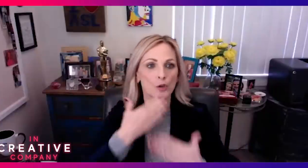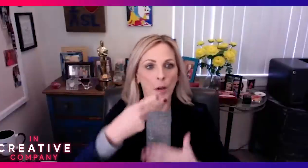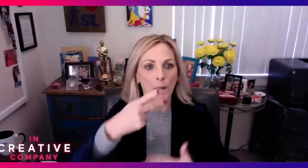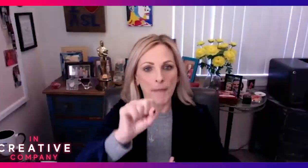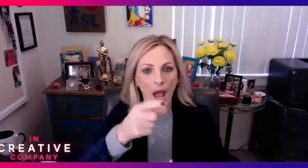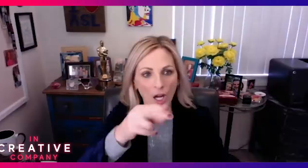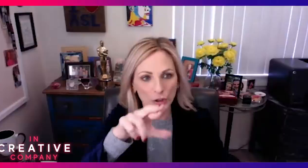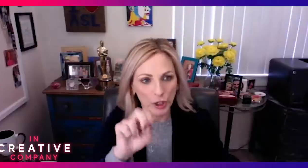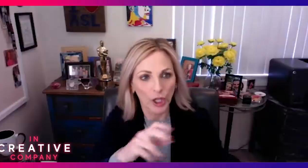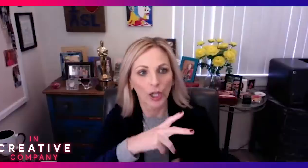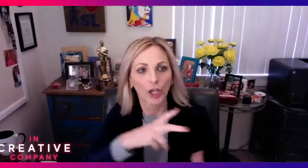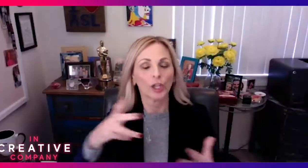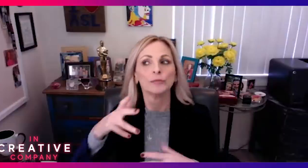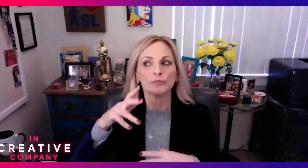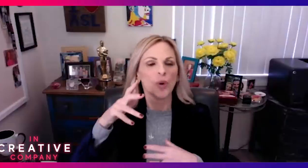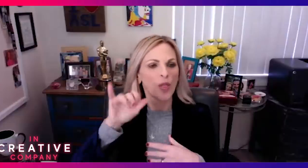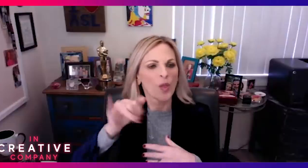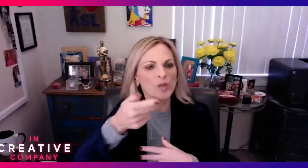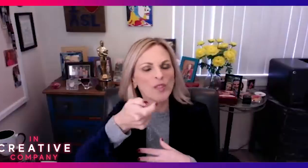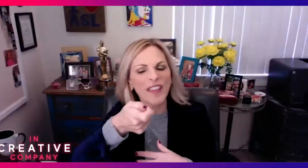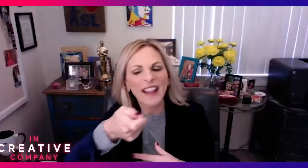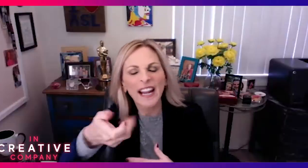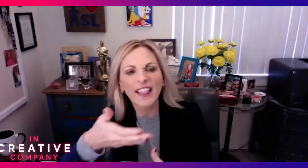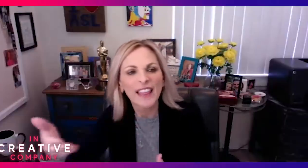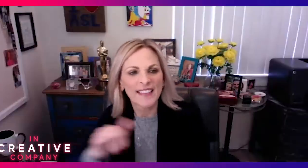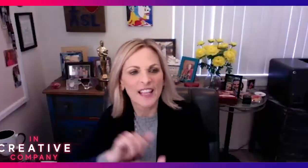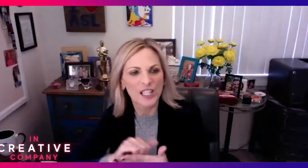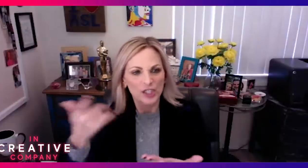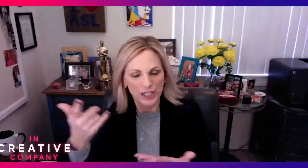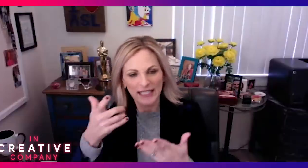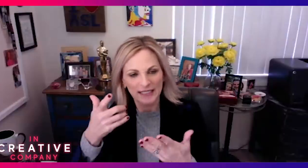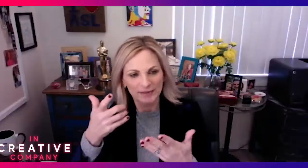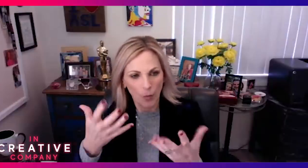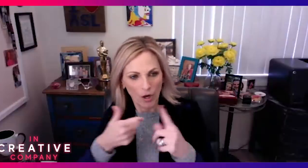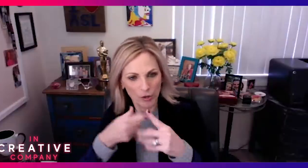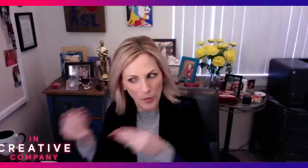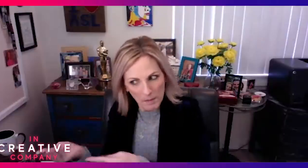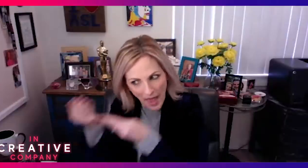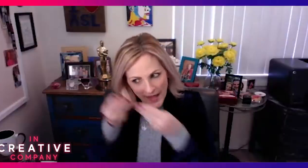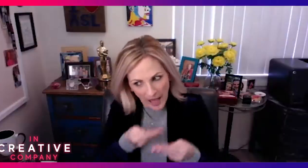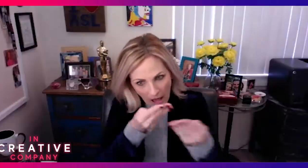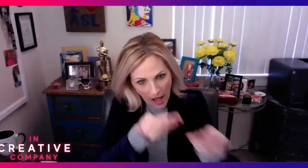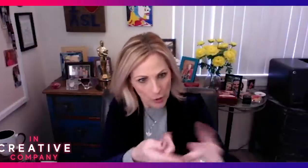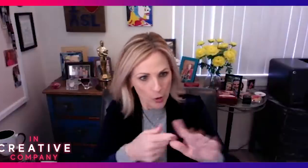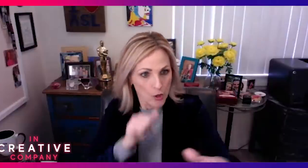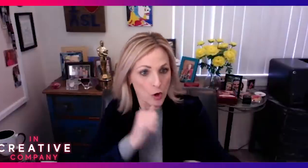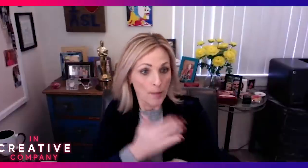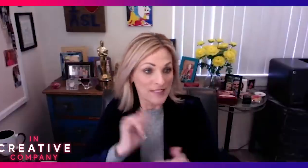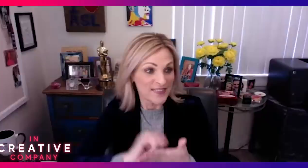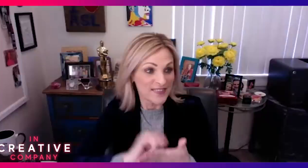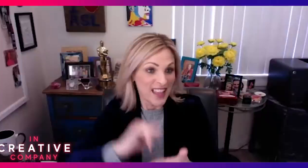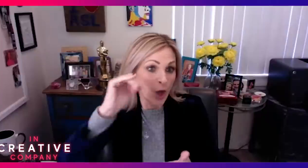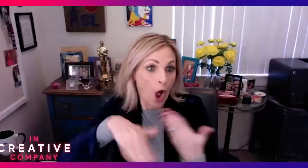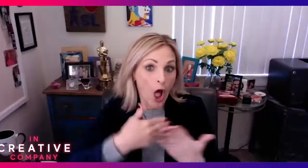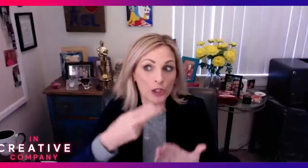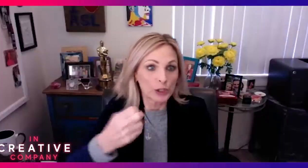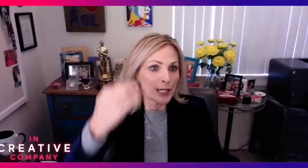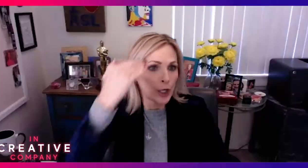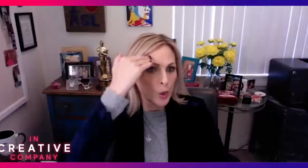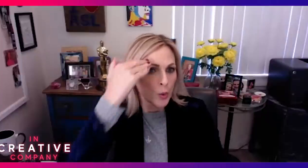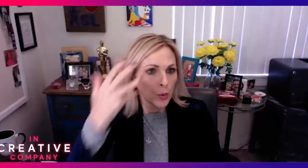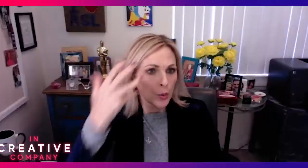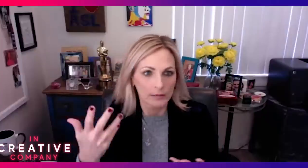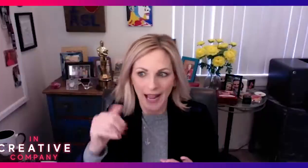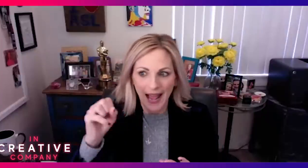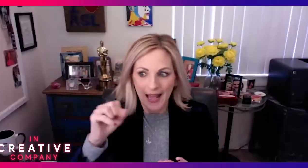talk about their makeup. You talk about their posture. All those things that Jackie's mother gave to her that she wants to pass along to her